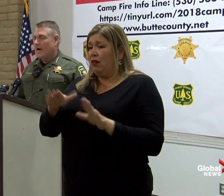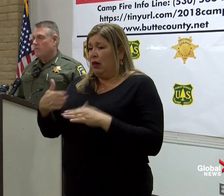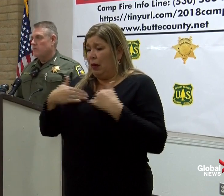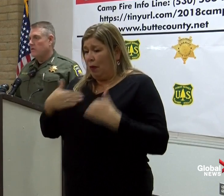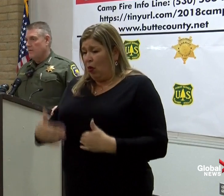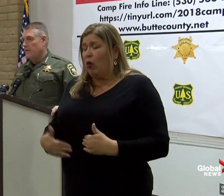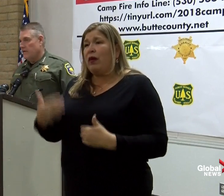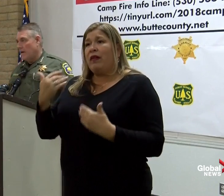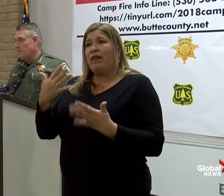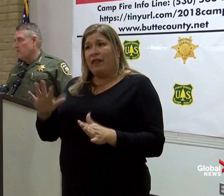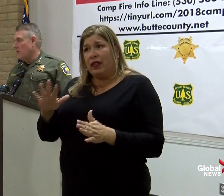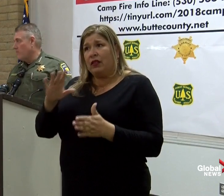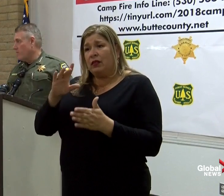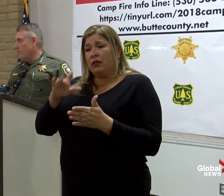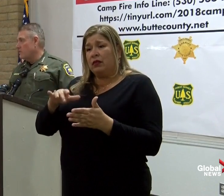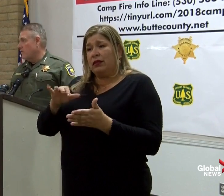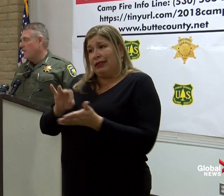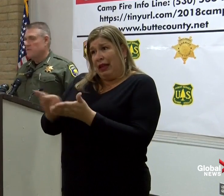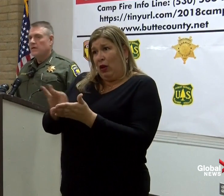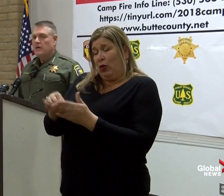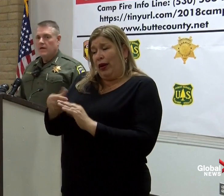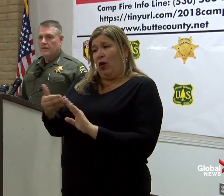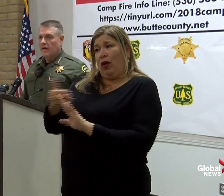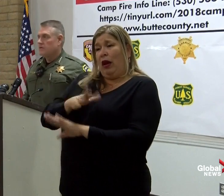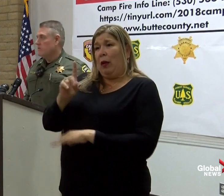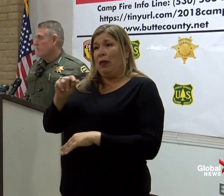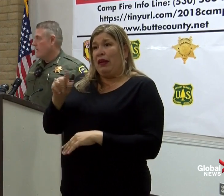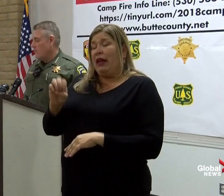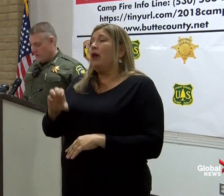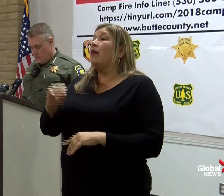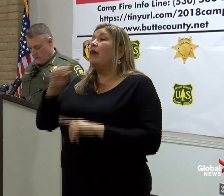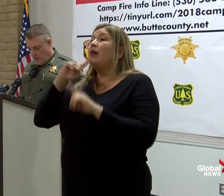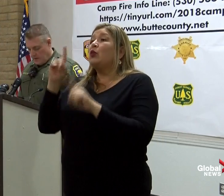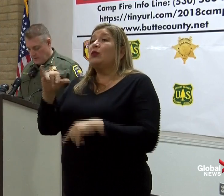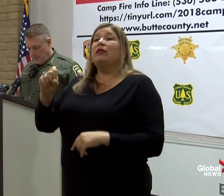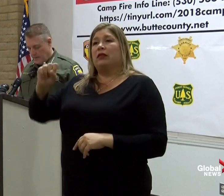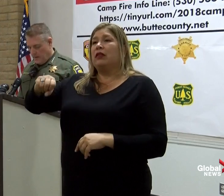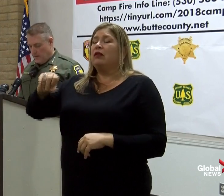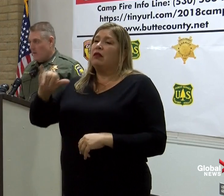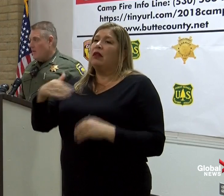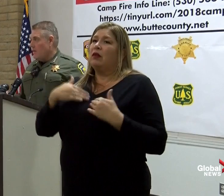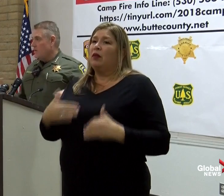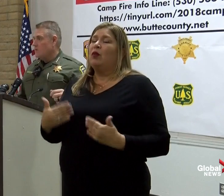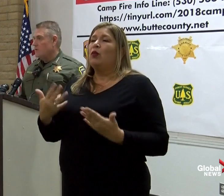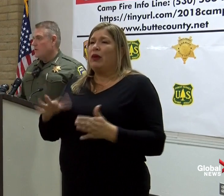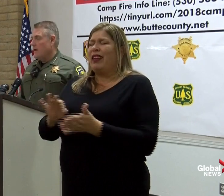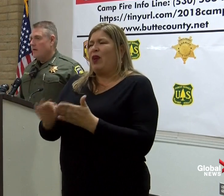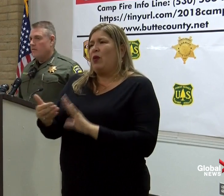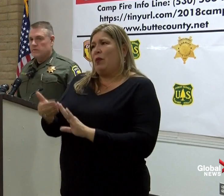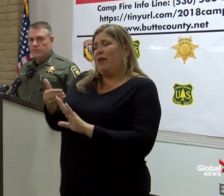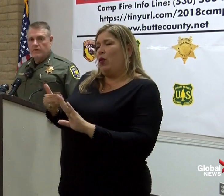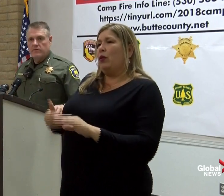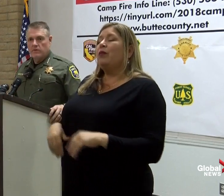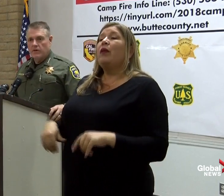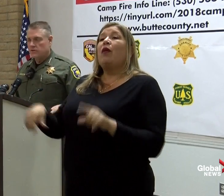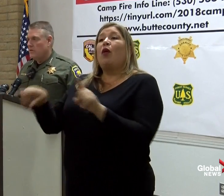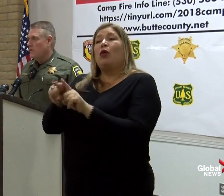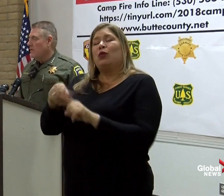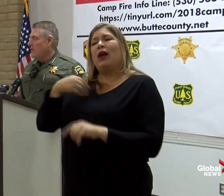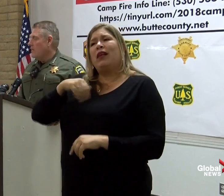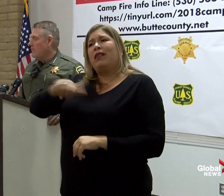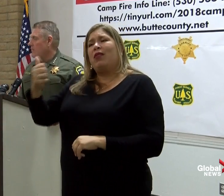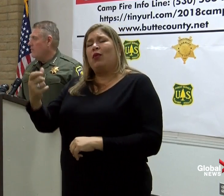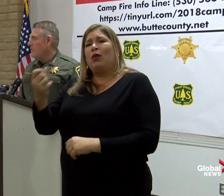been counted in our previous updates, and the answer to that question is yes. In addition to that, there was a previous